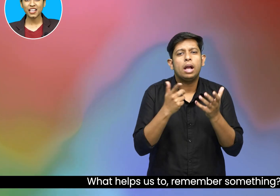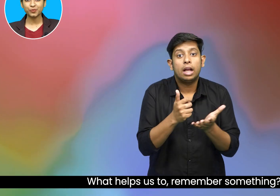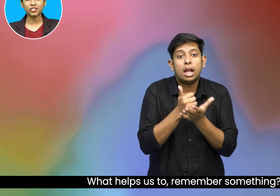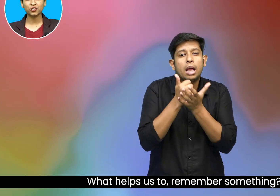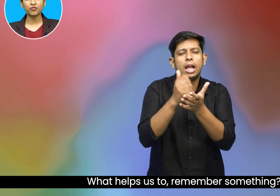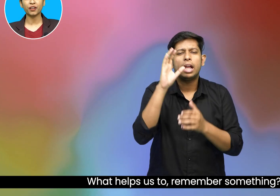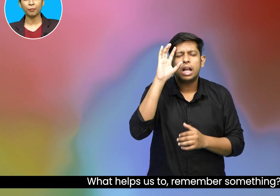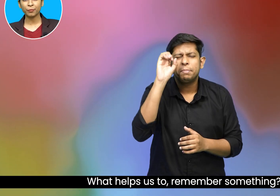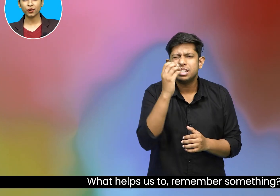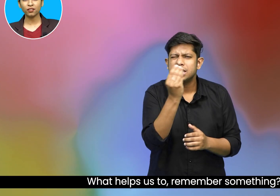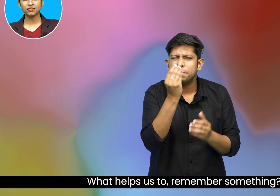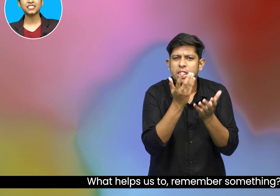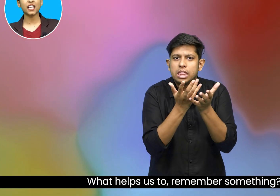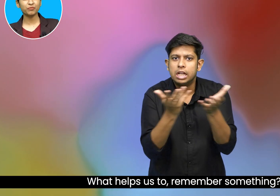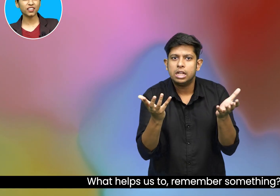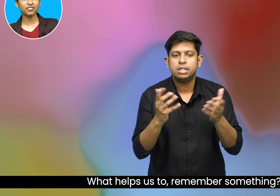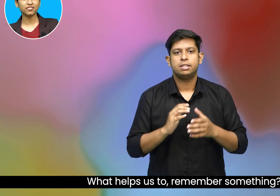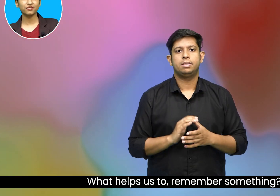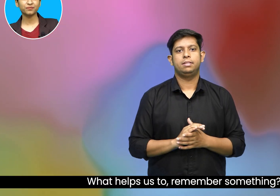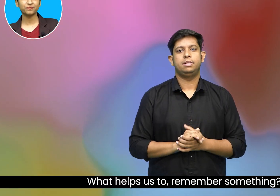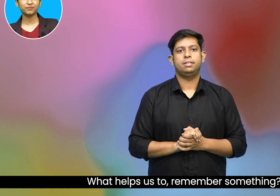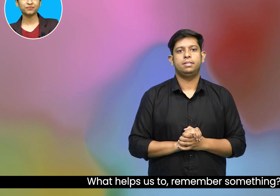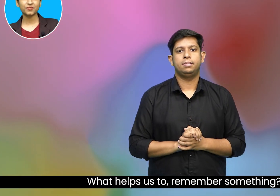What helps us to remember something?